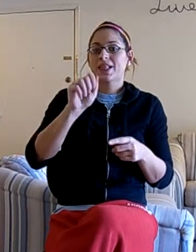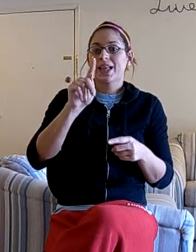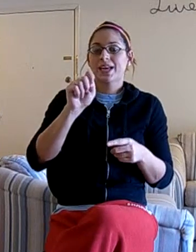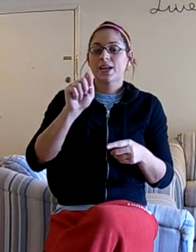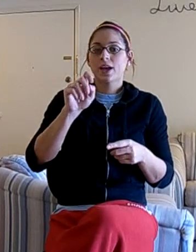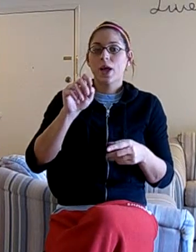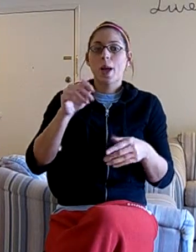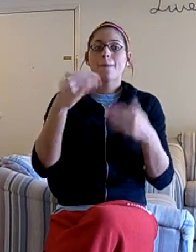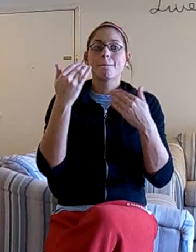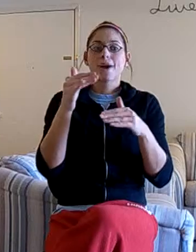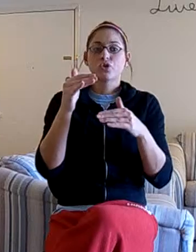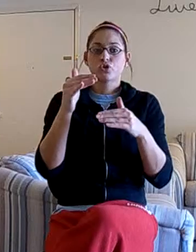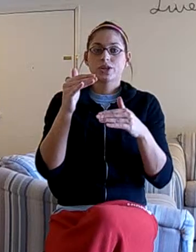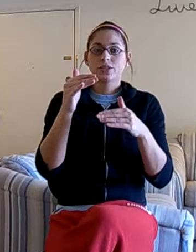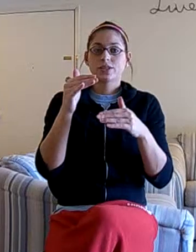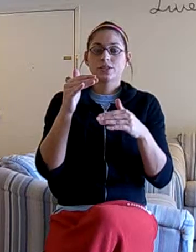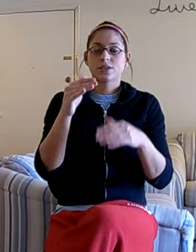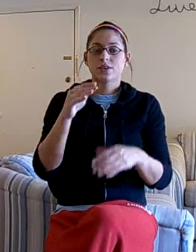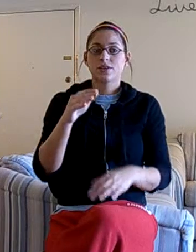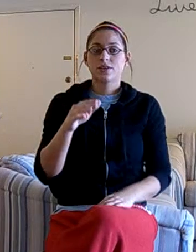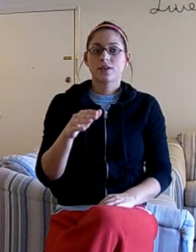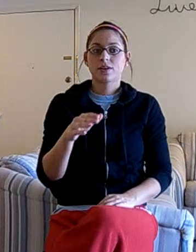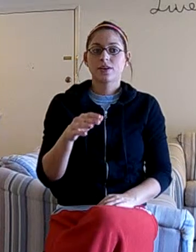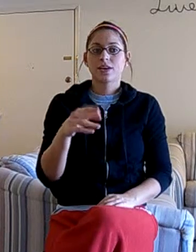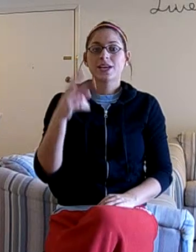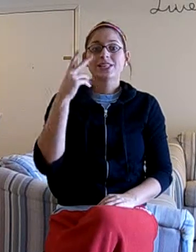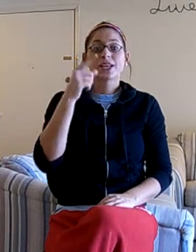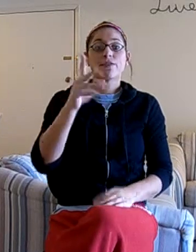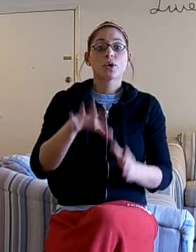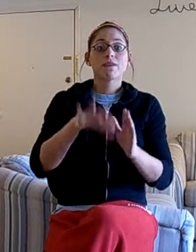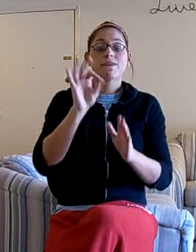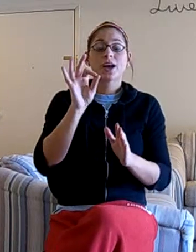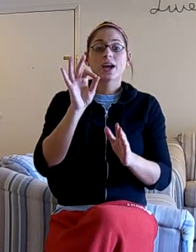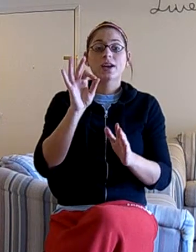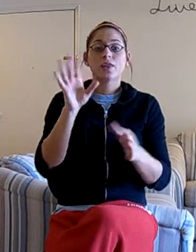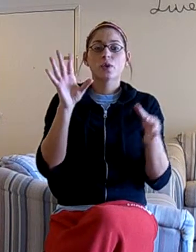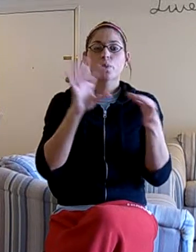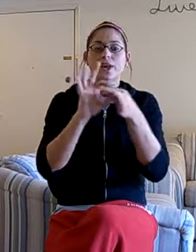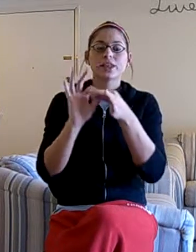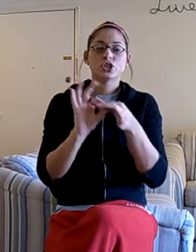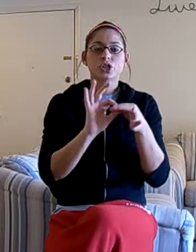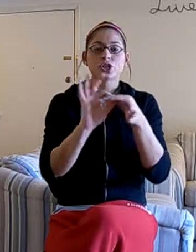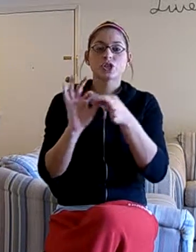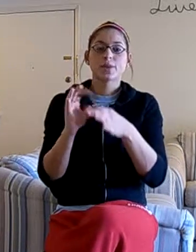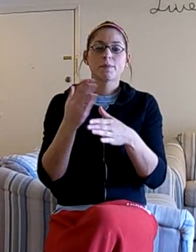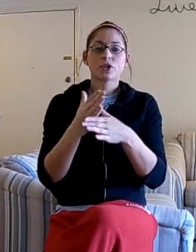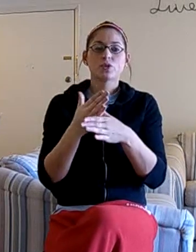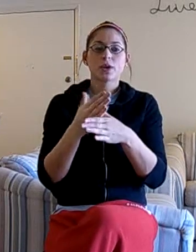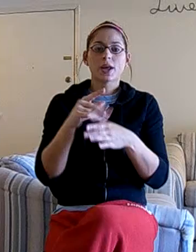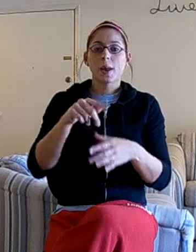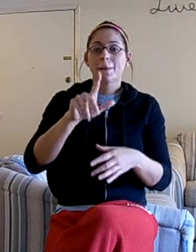and transform. See if you can find the relationship between plate boundaries